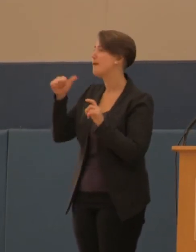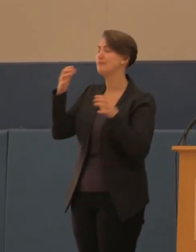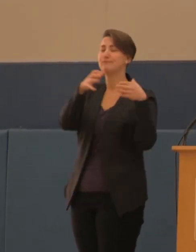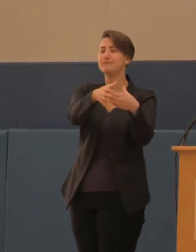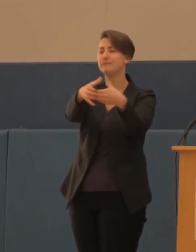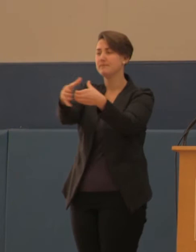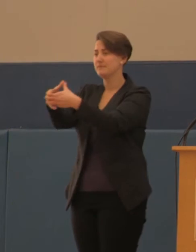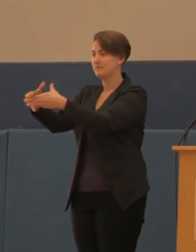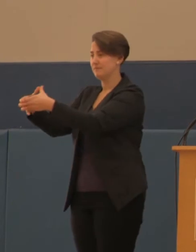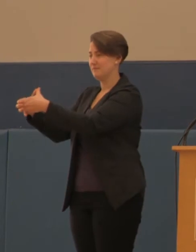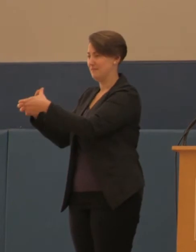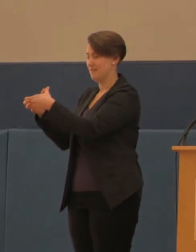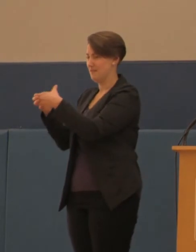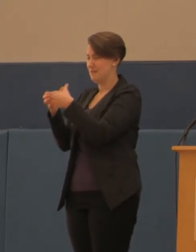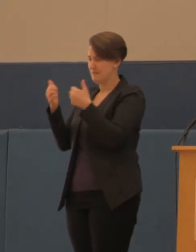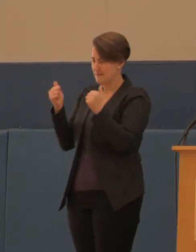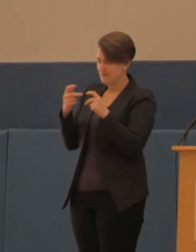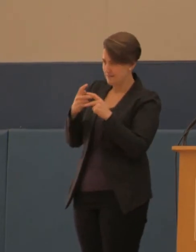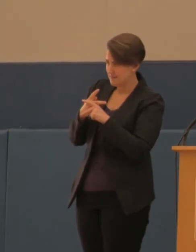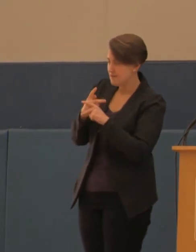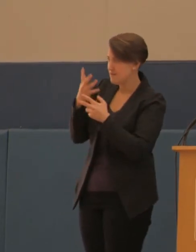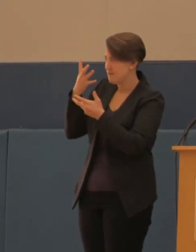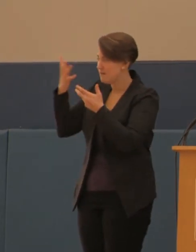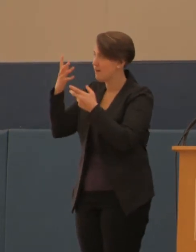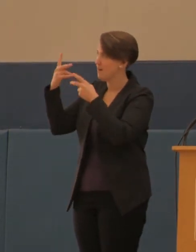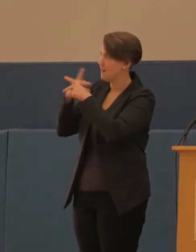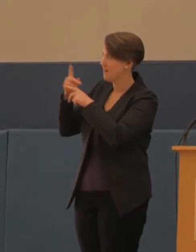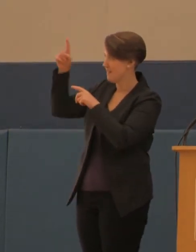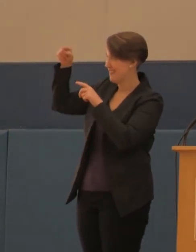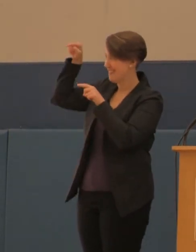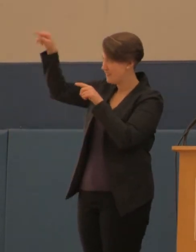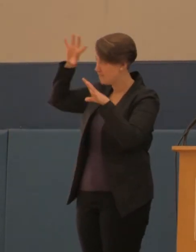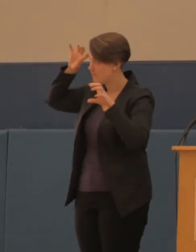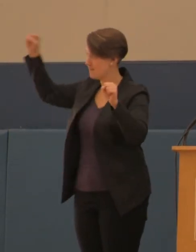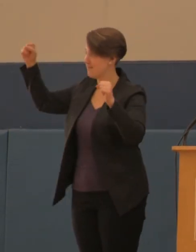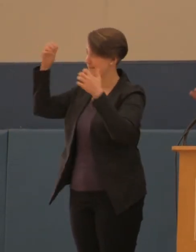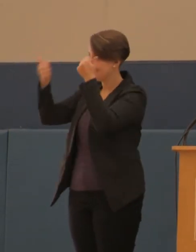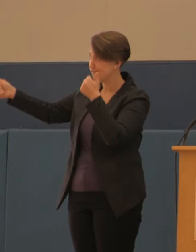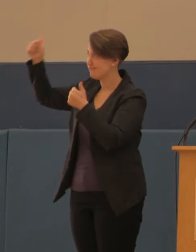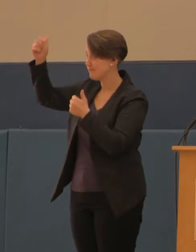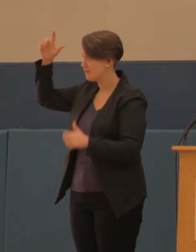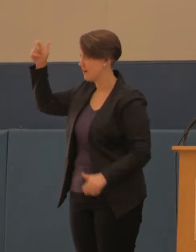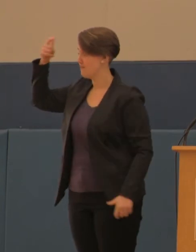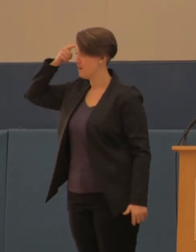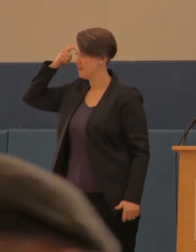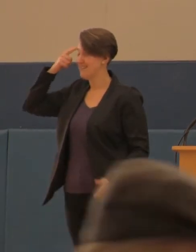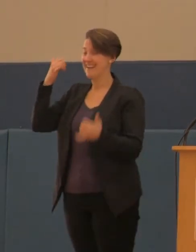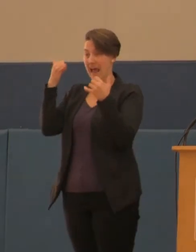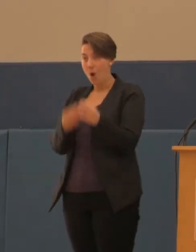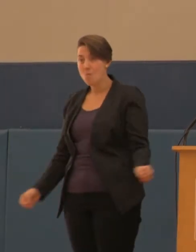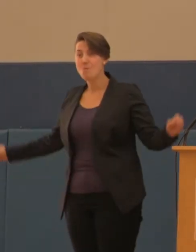are in the crosshairs of this president and this administration. Even more so